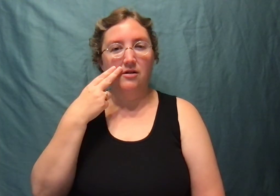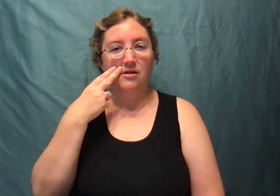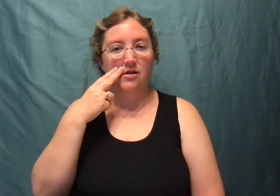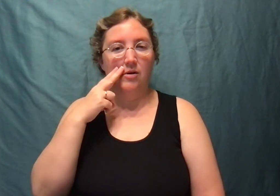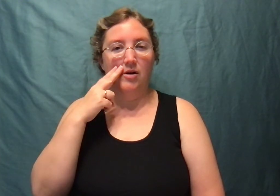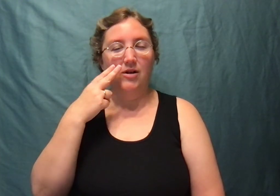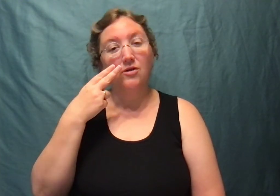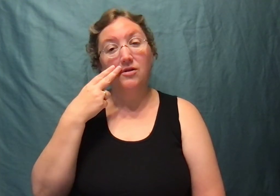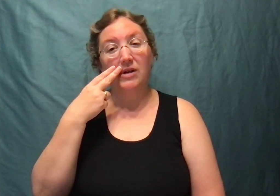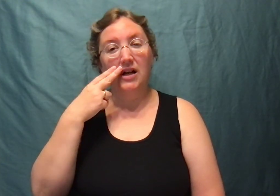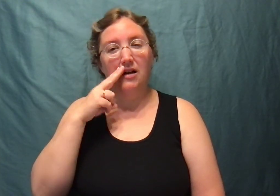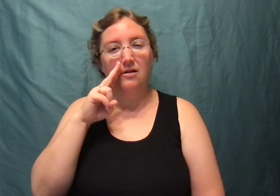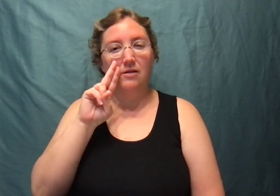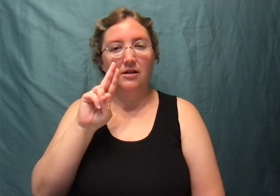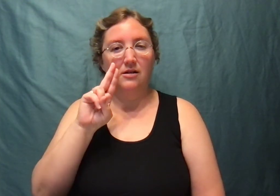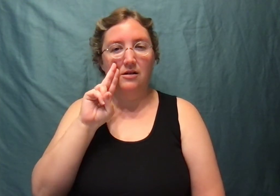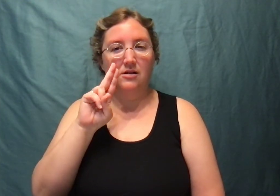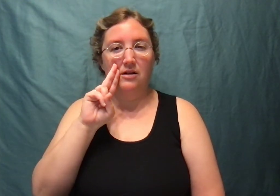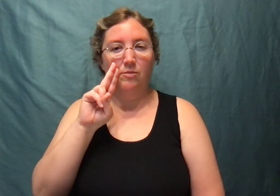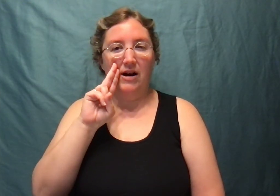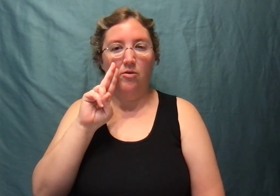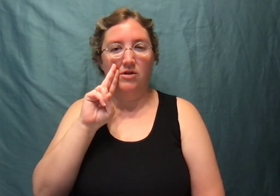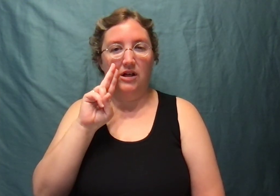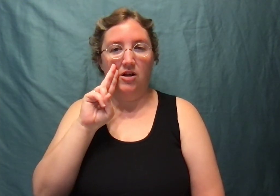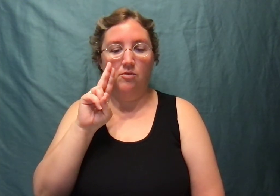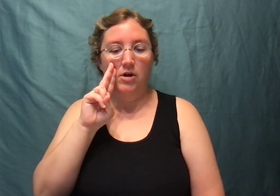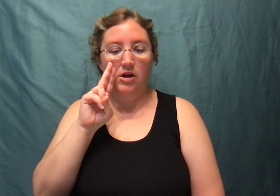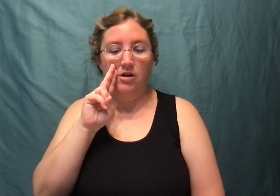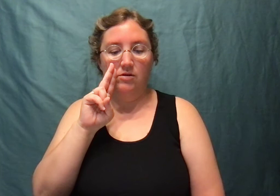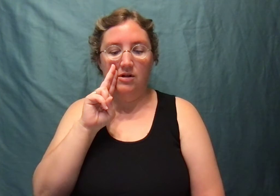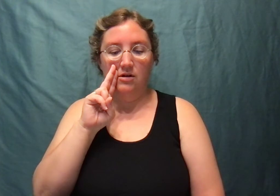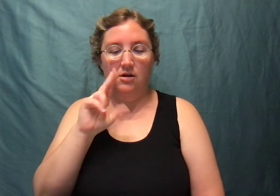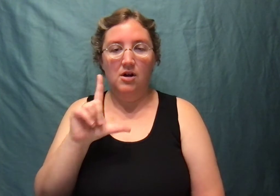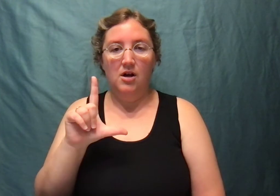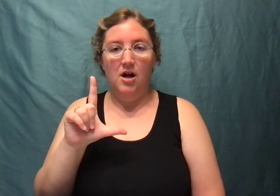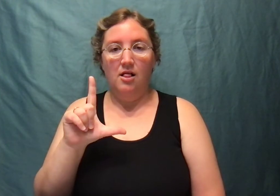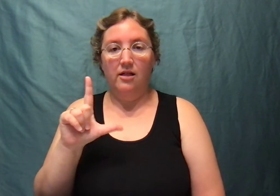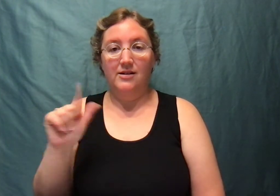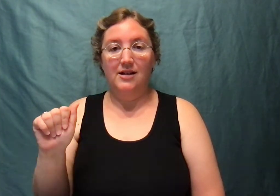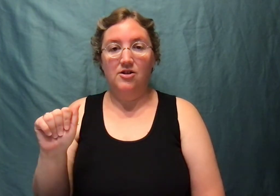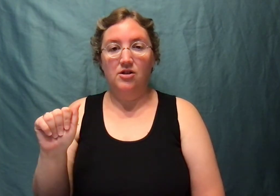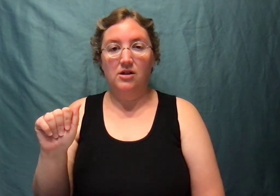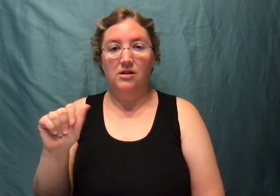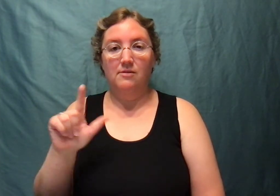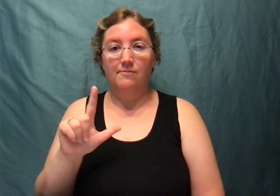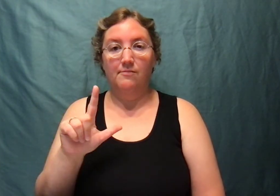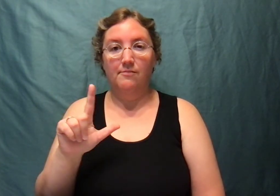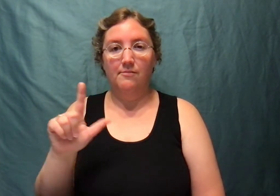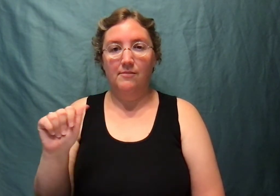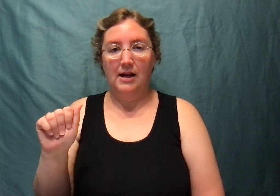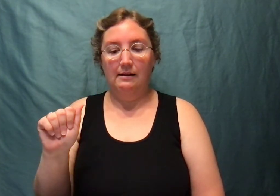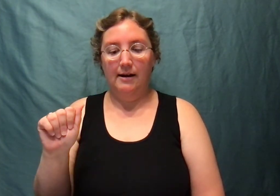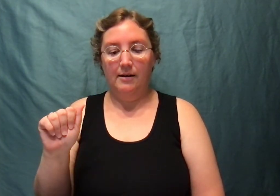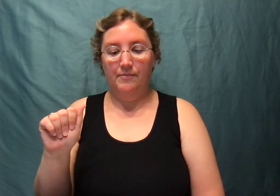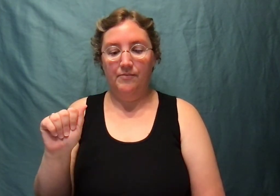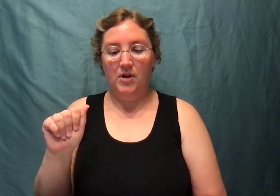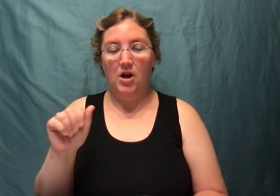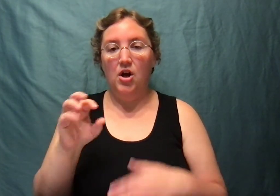so it used to be an H like this and it's now backwards like a U, Houston, Los Angeles, LA,